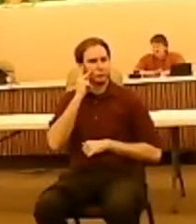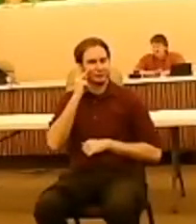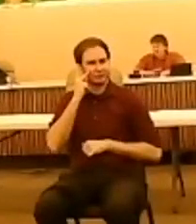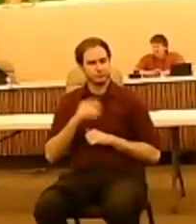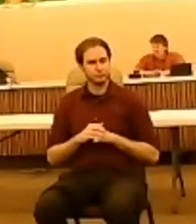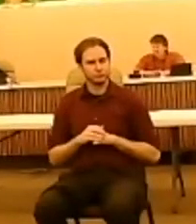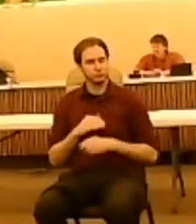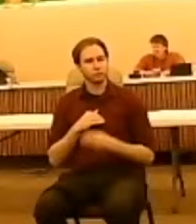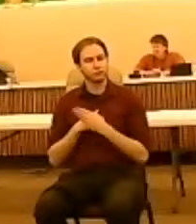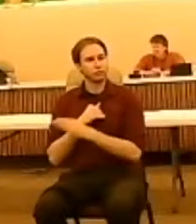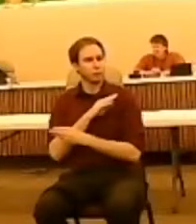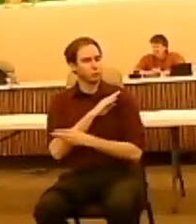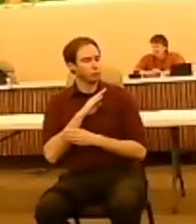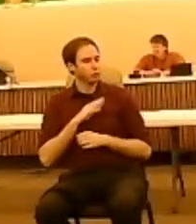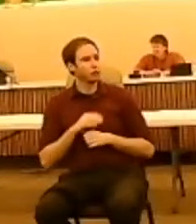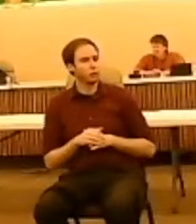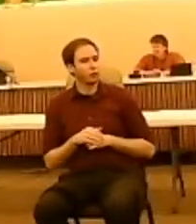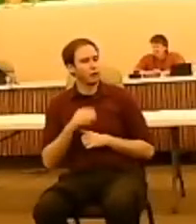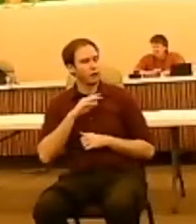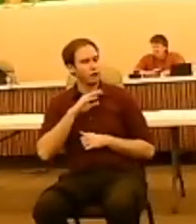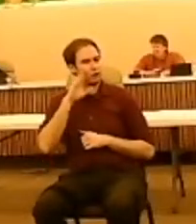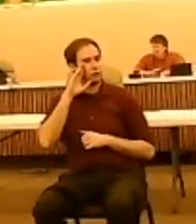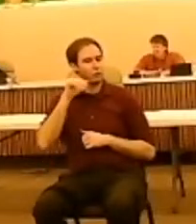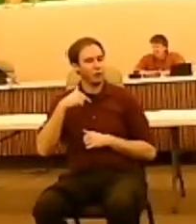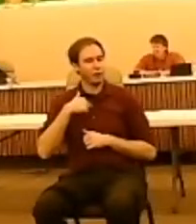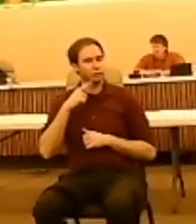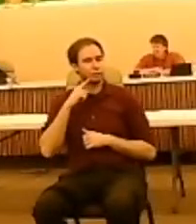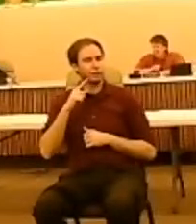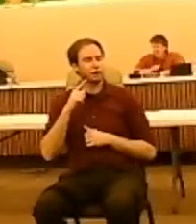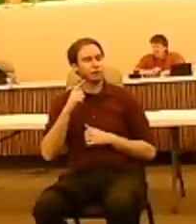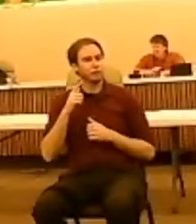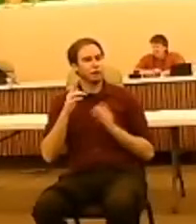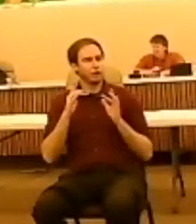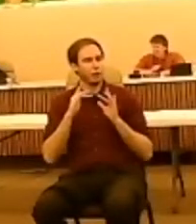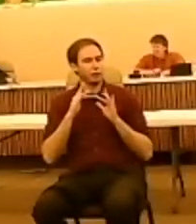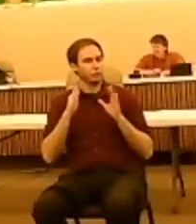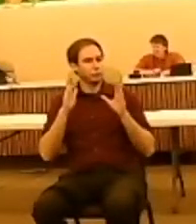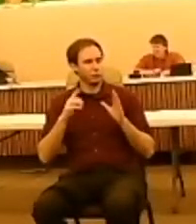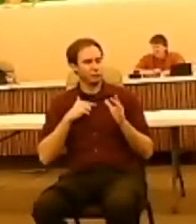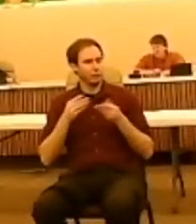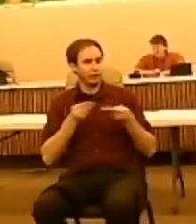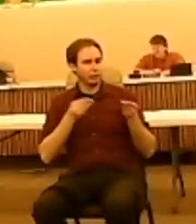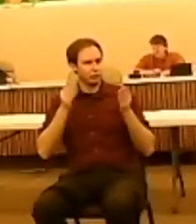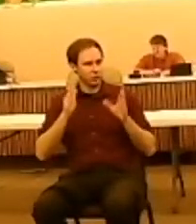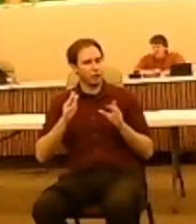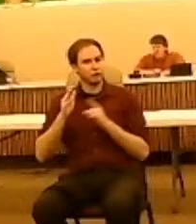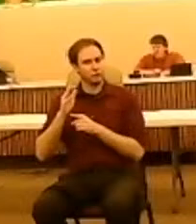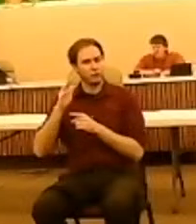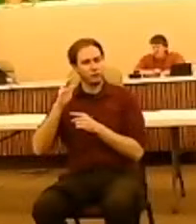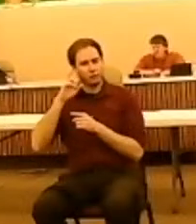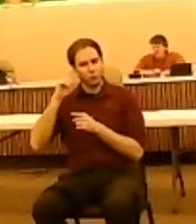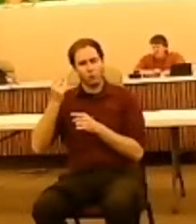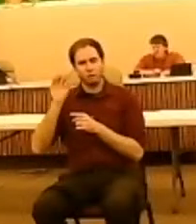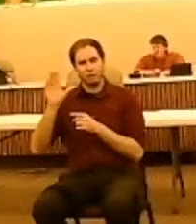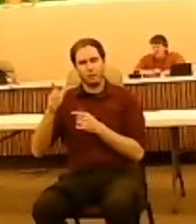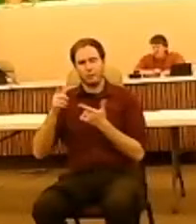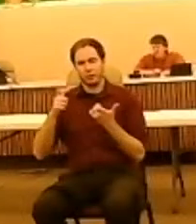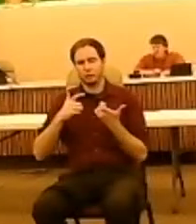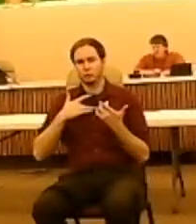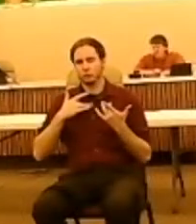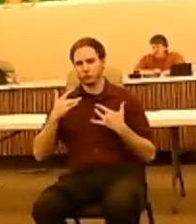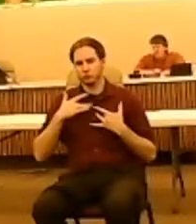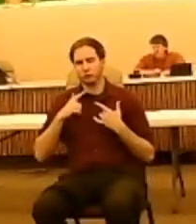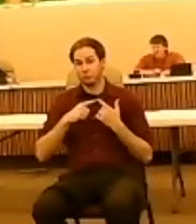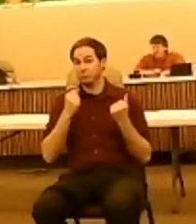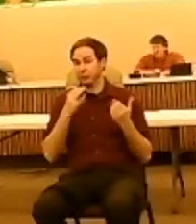I know that I'm the liaison for the Historical Site Committee, and I know that they have some concerns, and I know that one of the big concerns that's been addressed to me